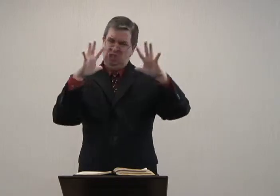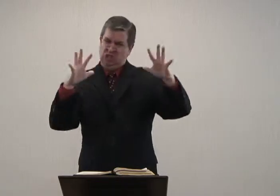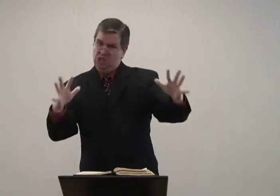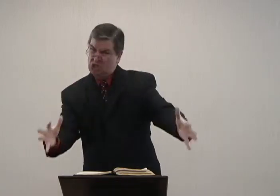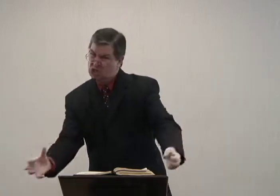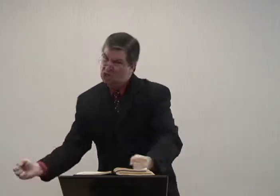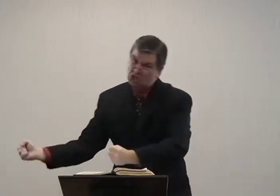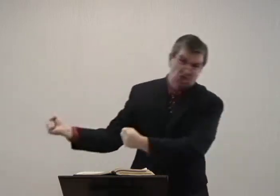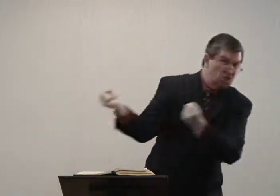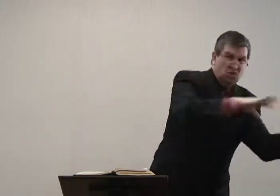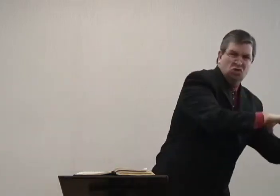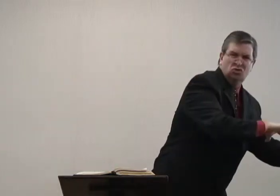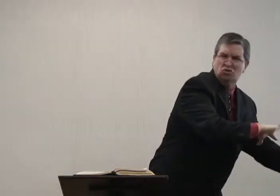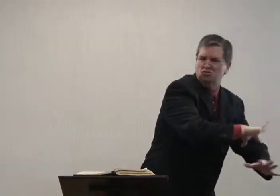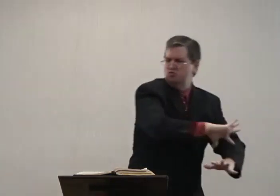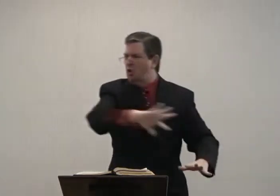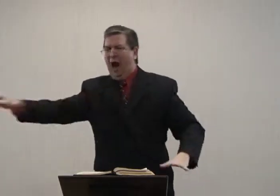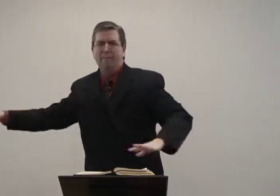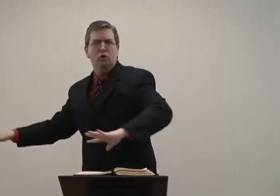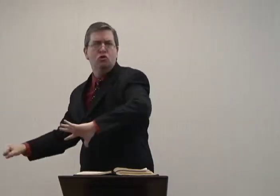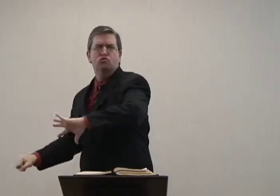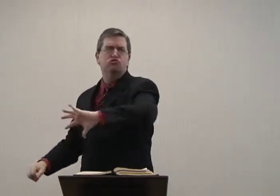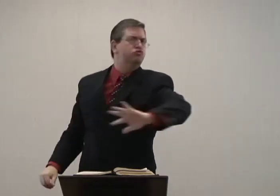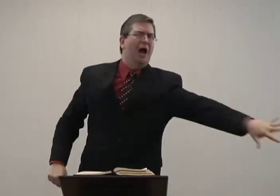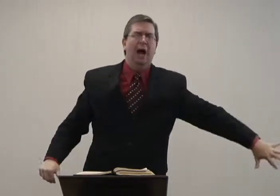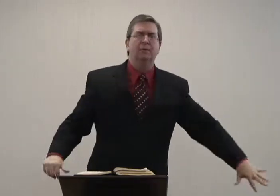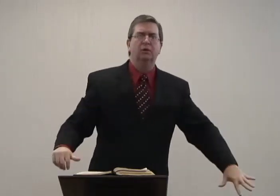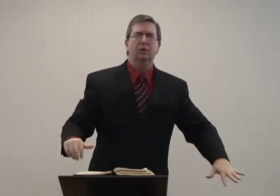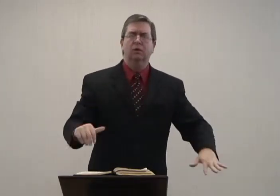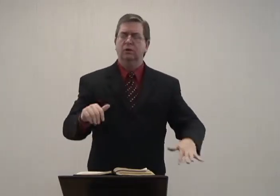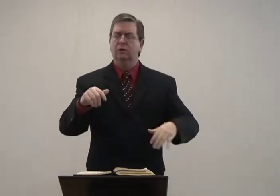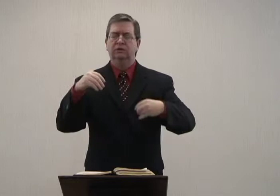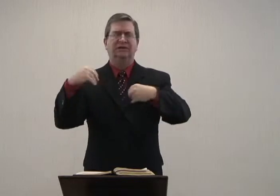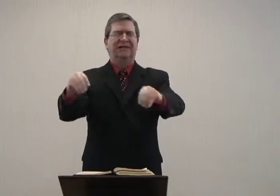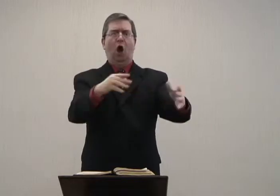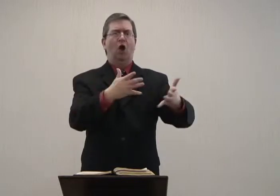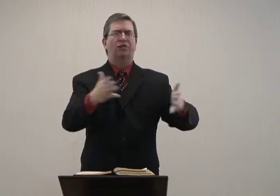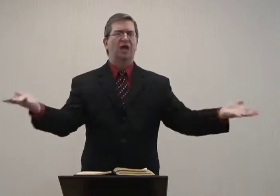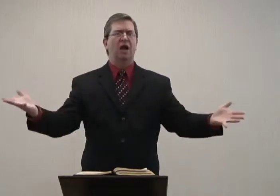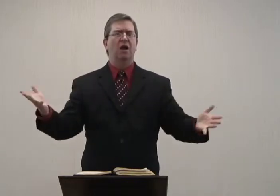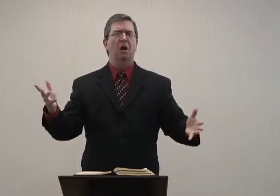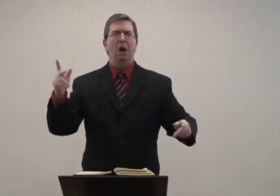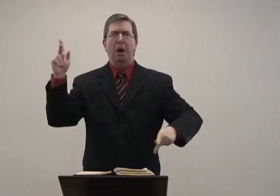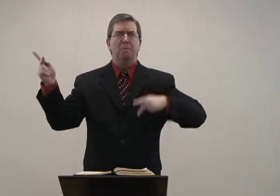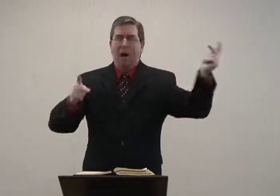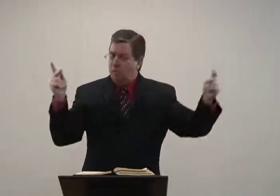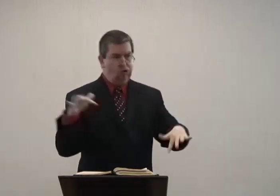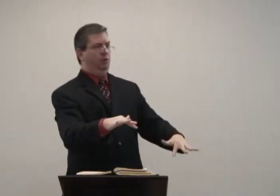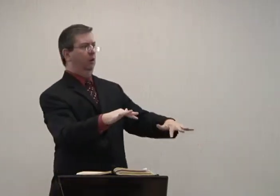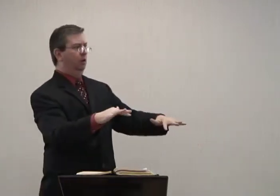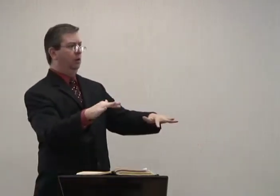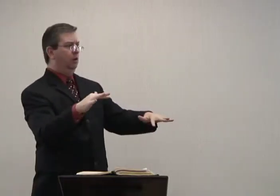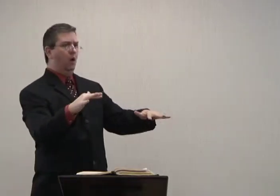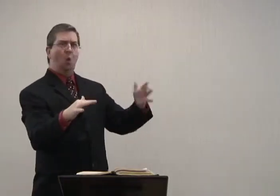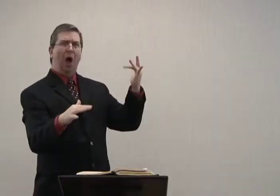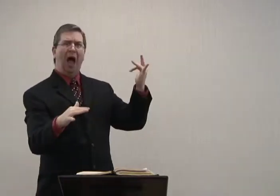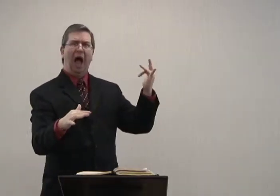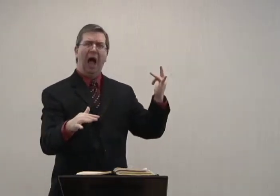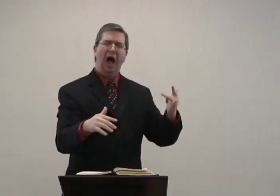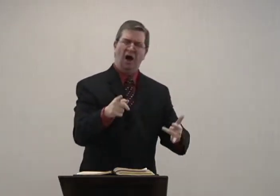saw a big table taking and threw it up and was throwing everything around and everything they're selling. People looking